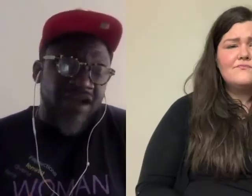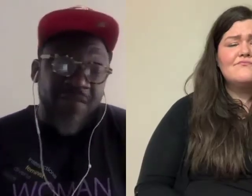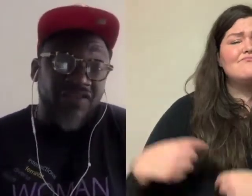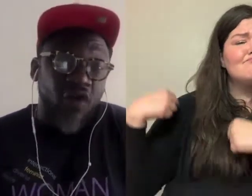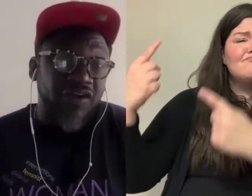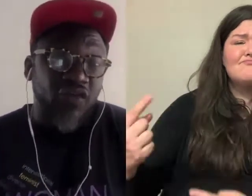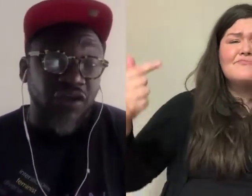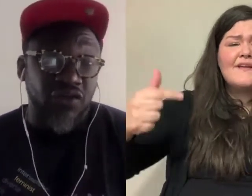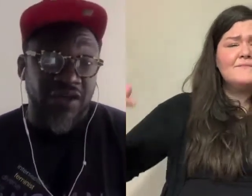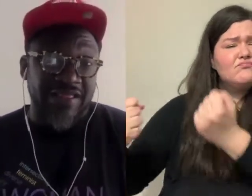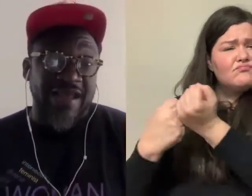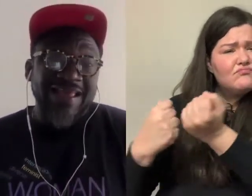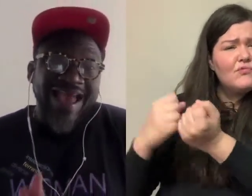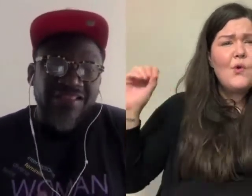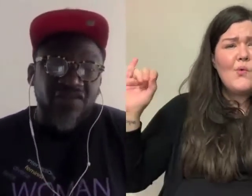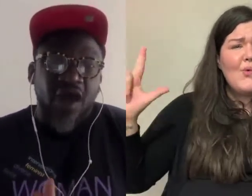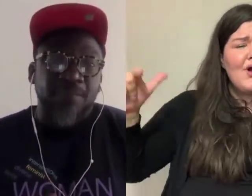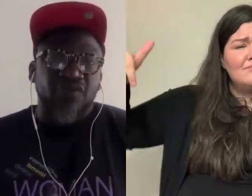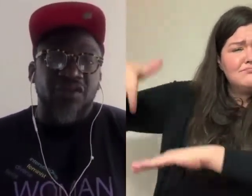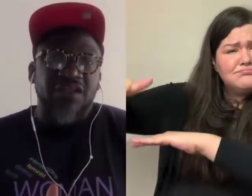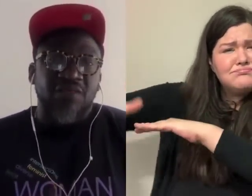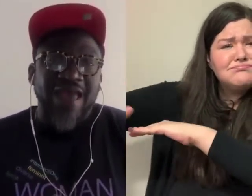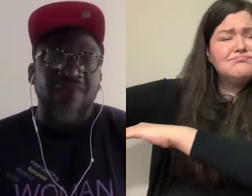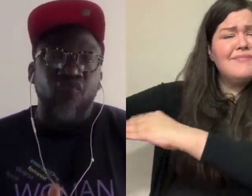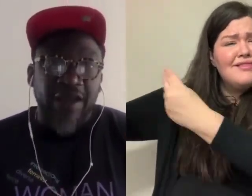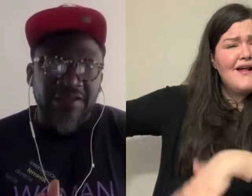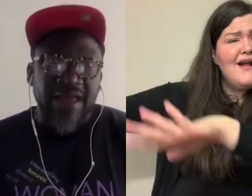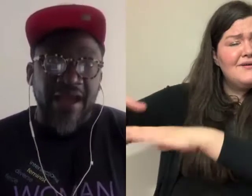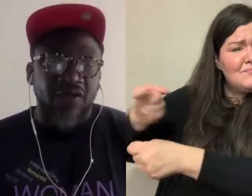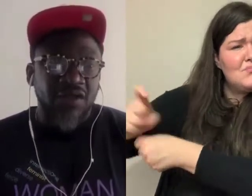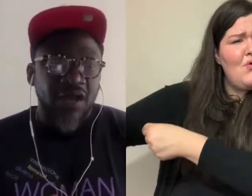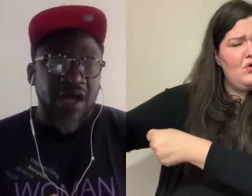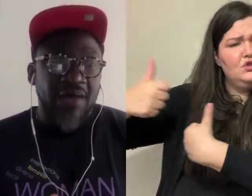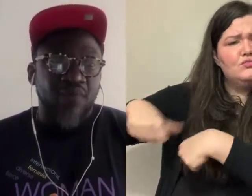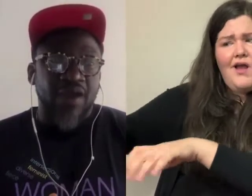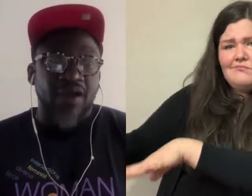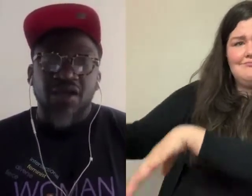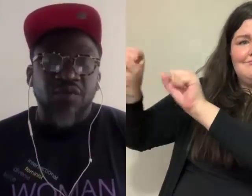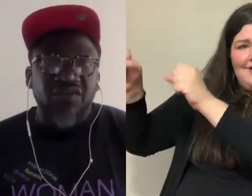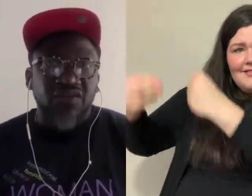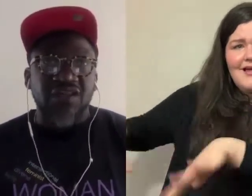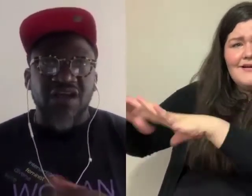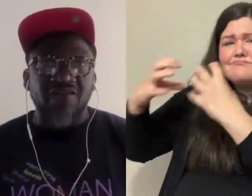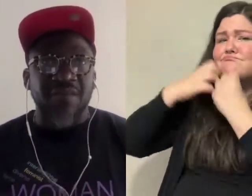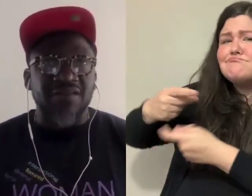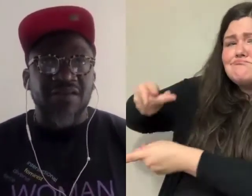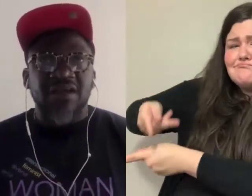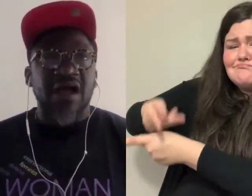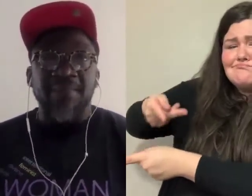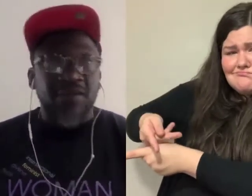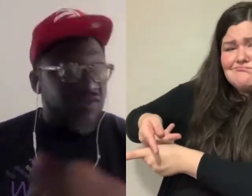And the government has already started looking at that. And this opportunity that we have right now, where we see the